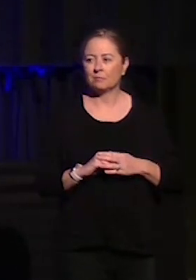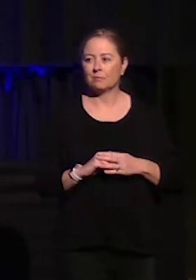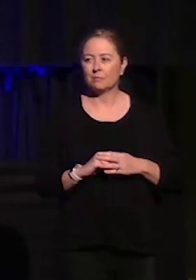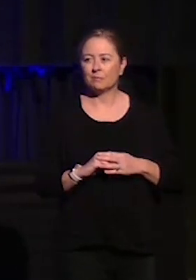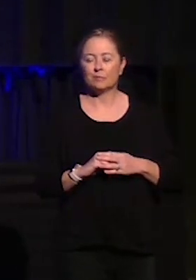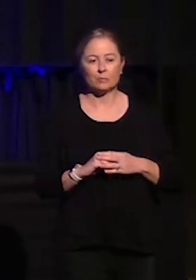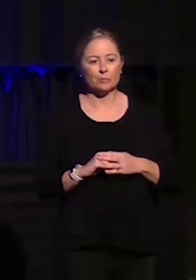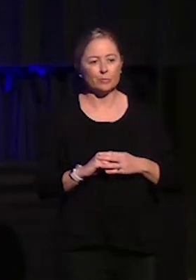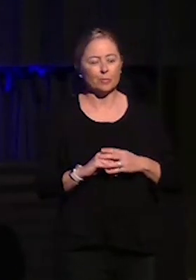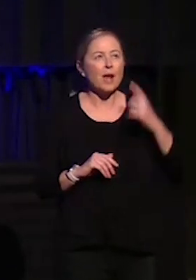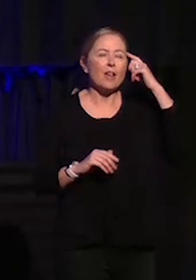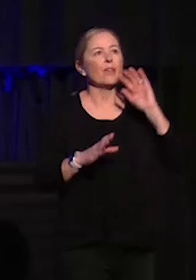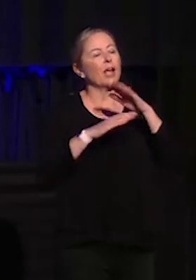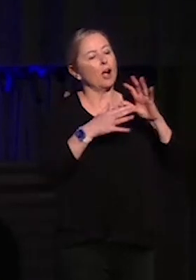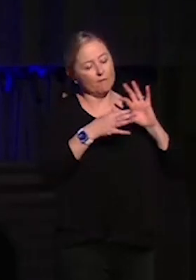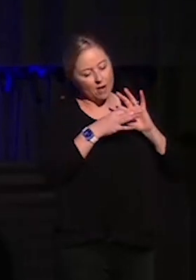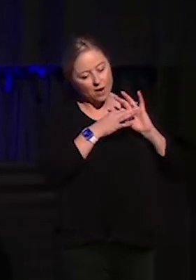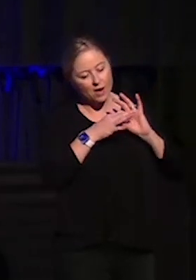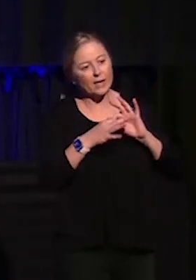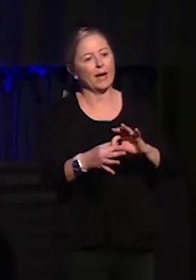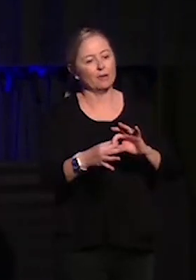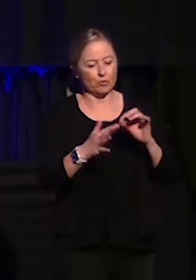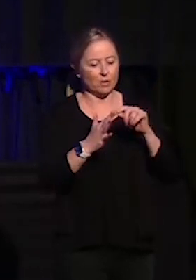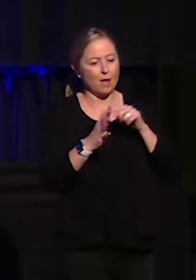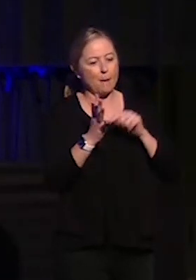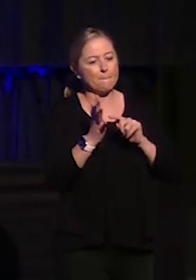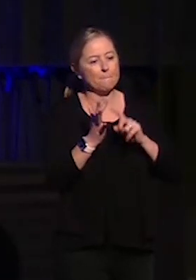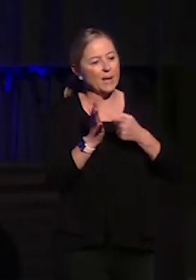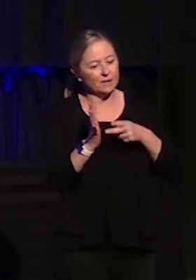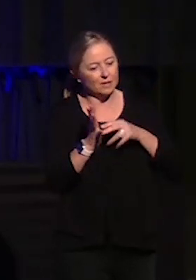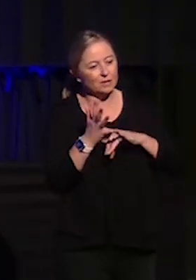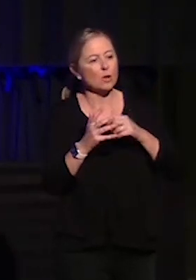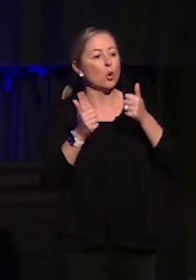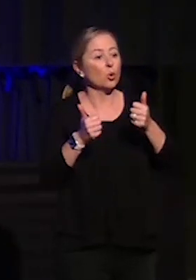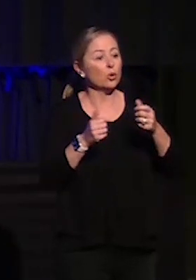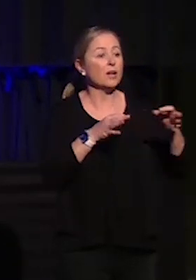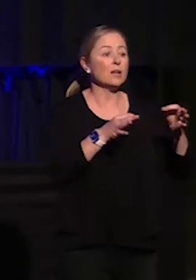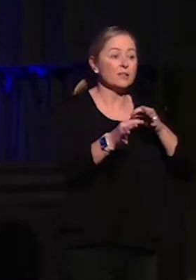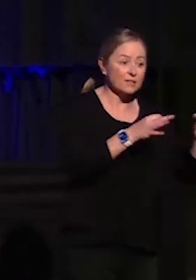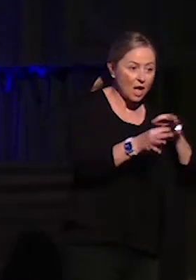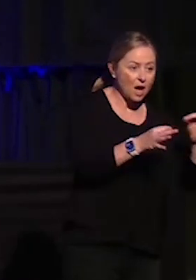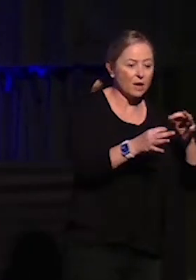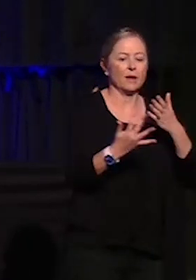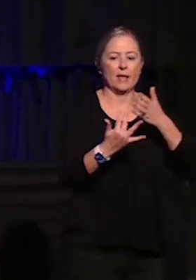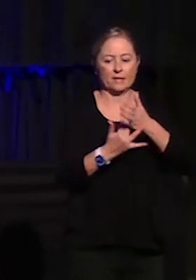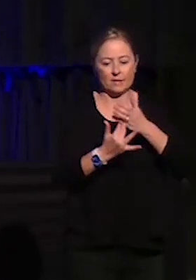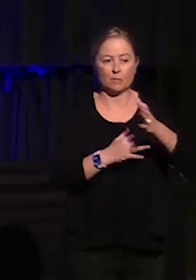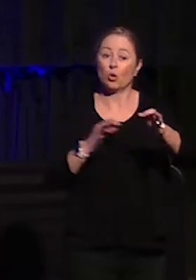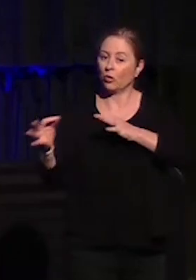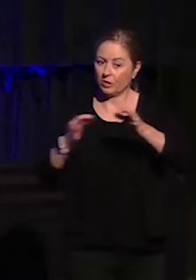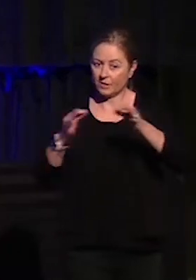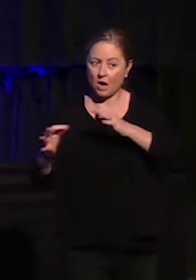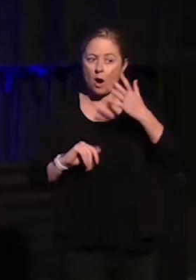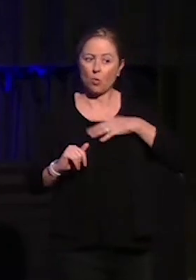the connections and the patterns between good design and accessible design. And I'll get